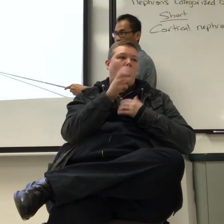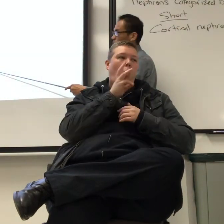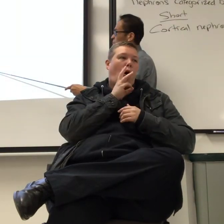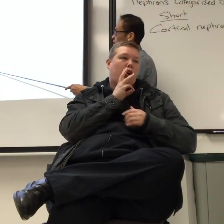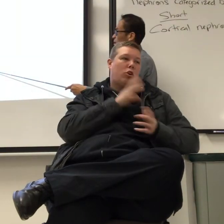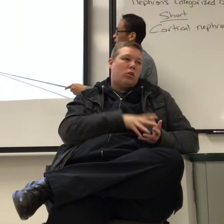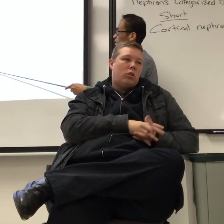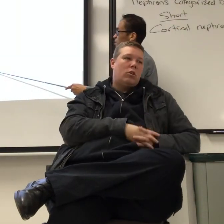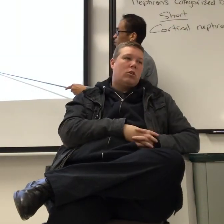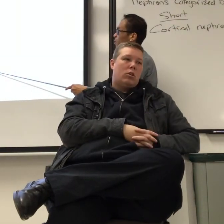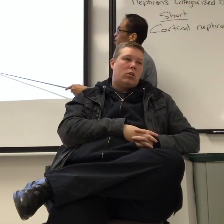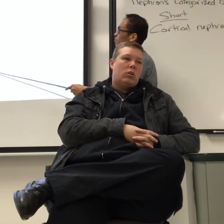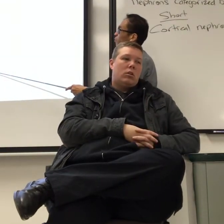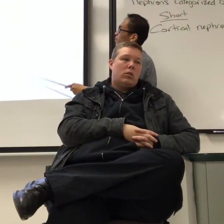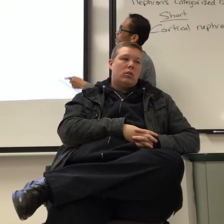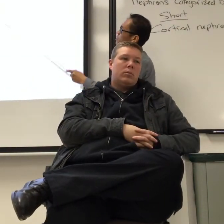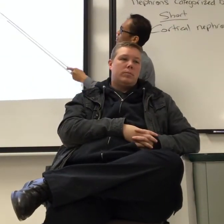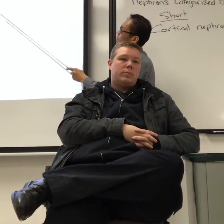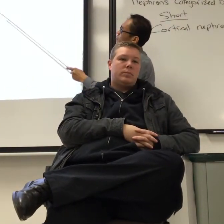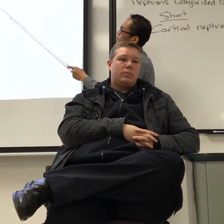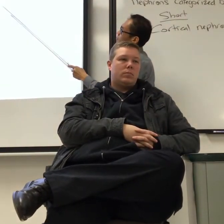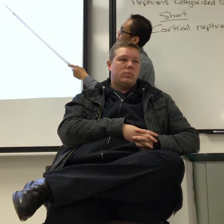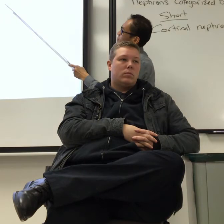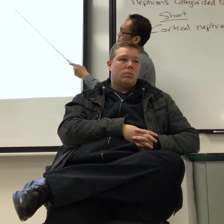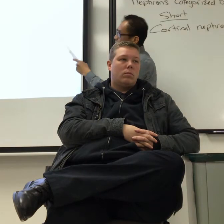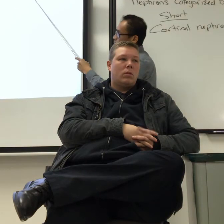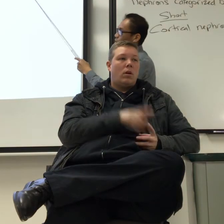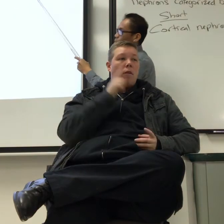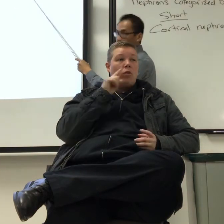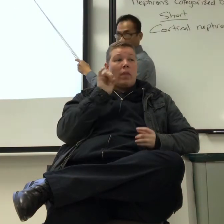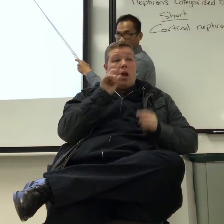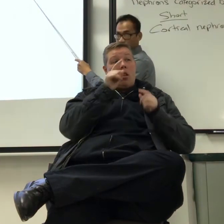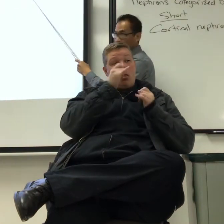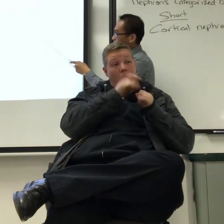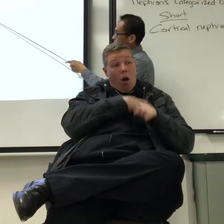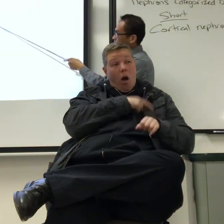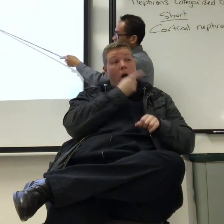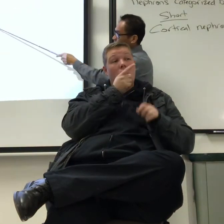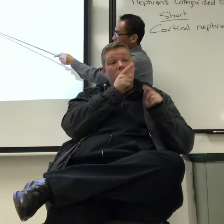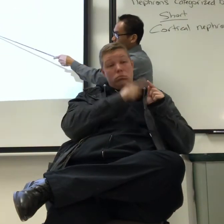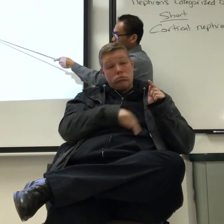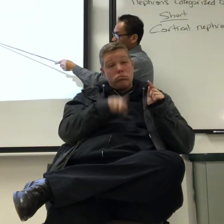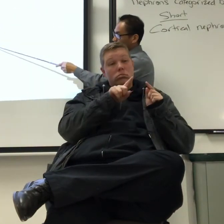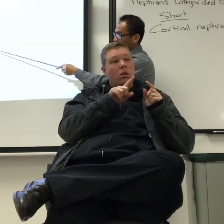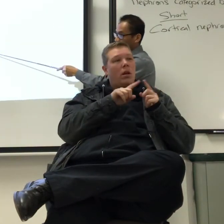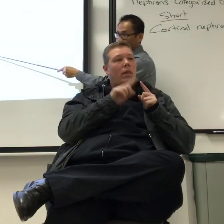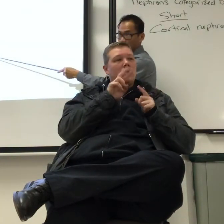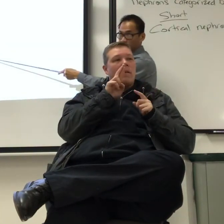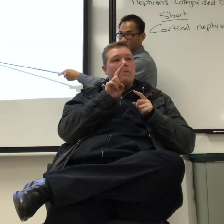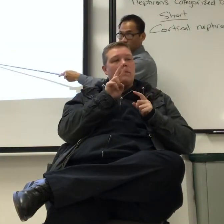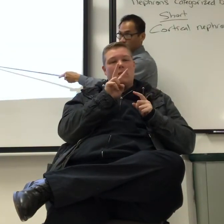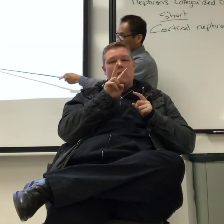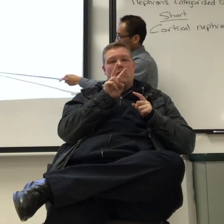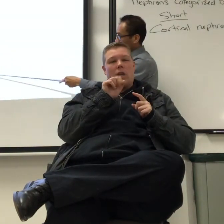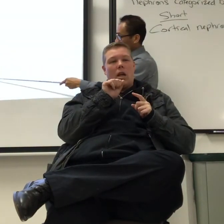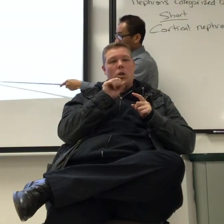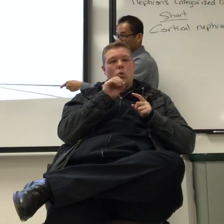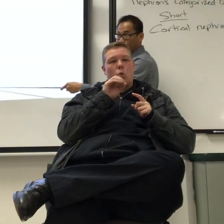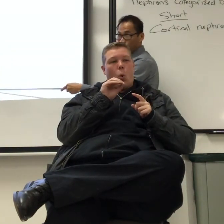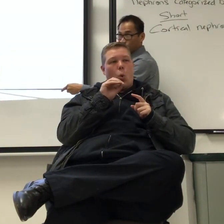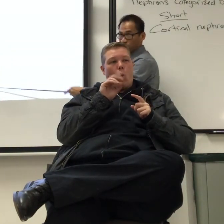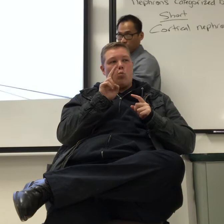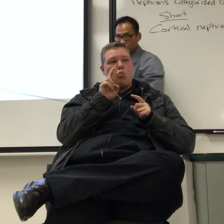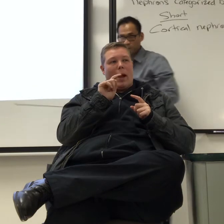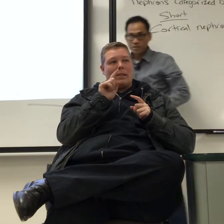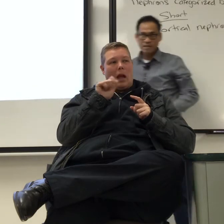later. And so for this longer one, that's the vasa recta, that